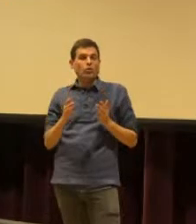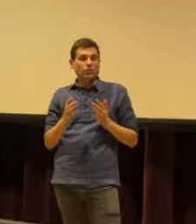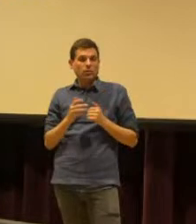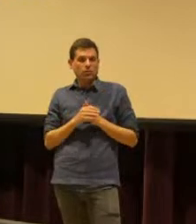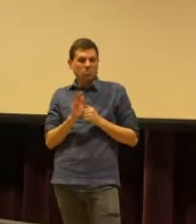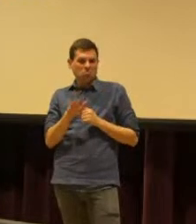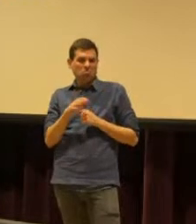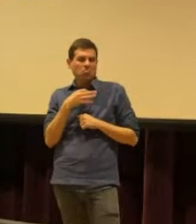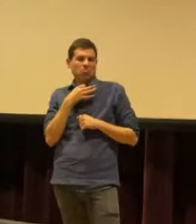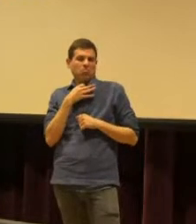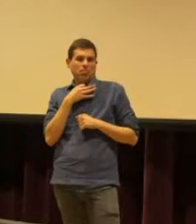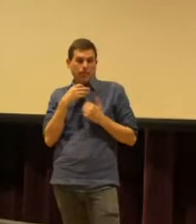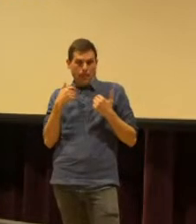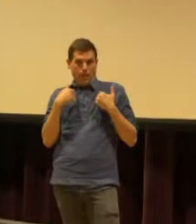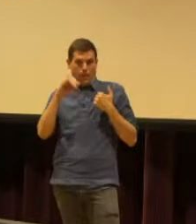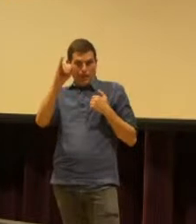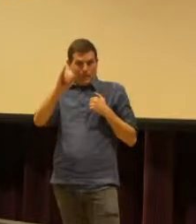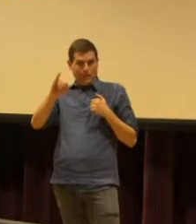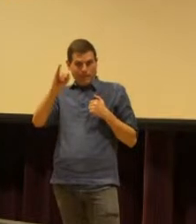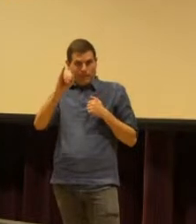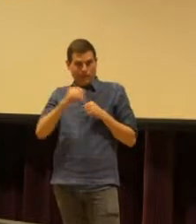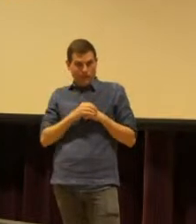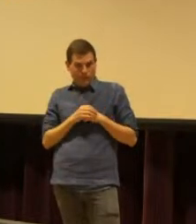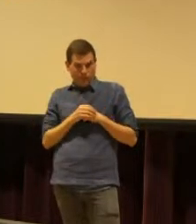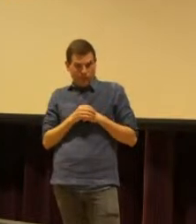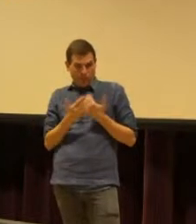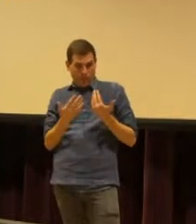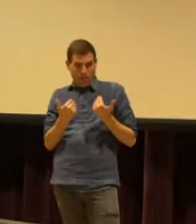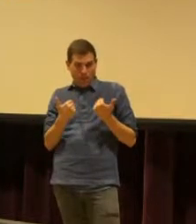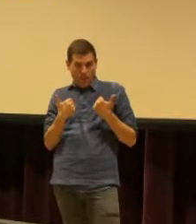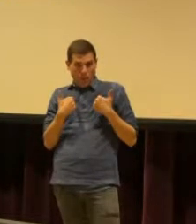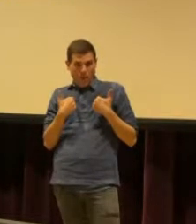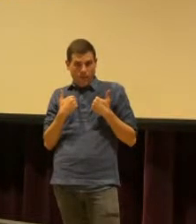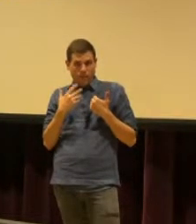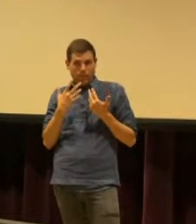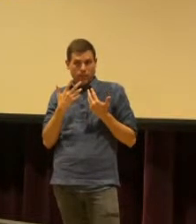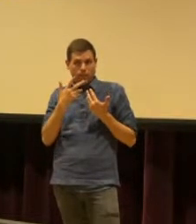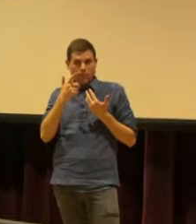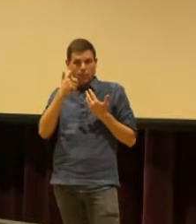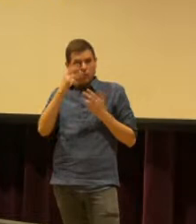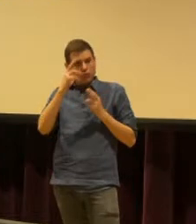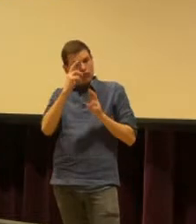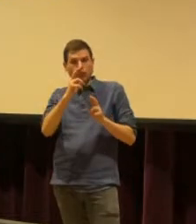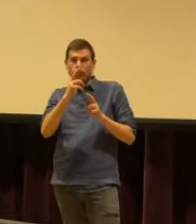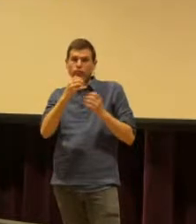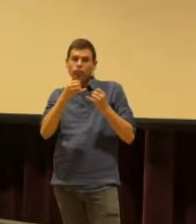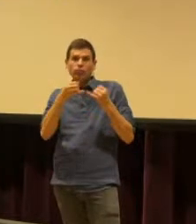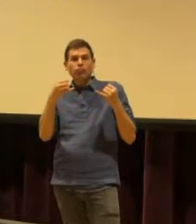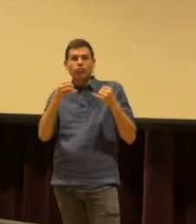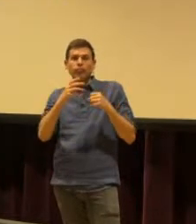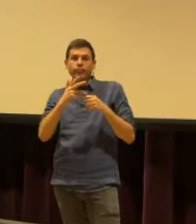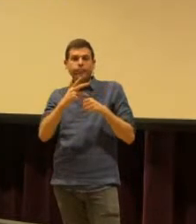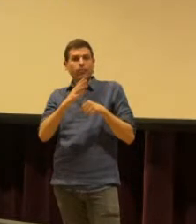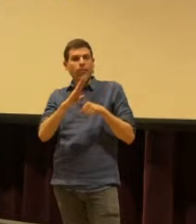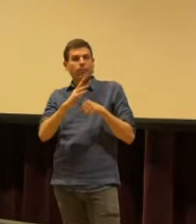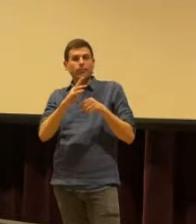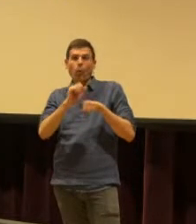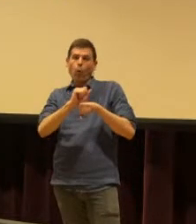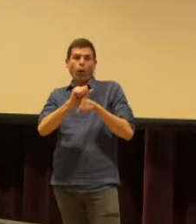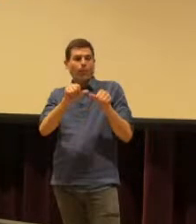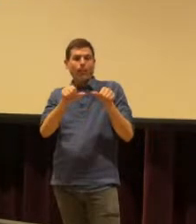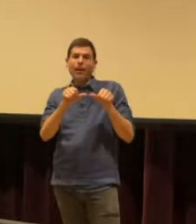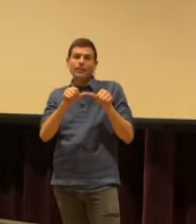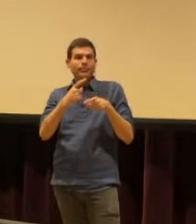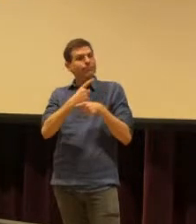the healthcare there? Sex workers can't stay 6 feet apart from their clients, right? So